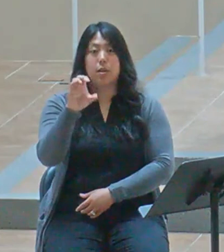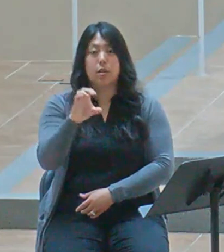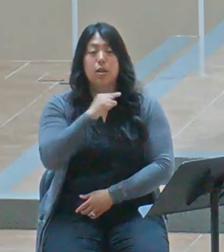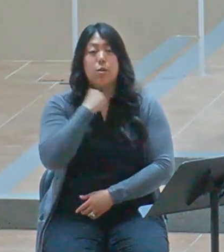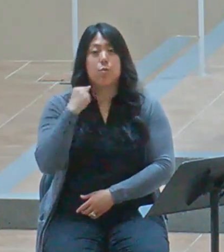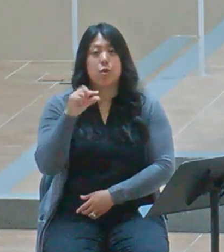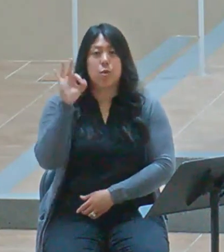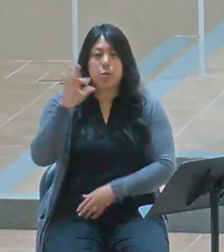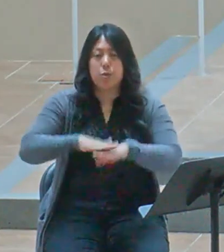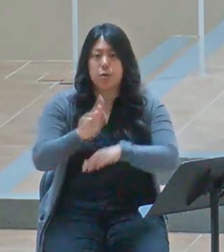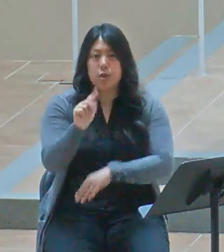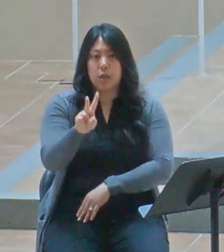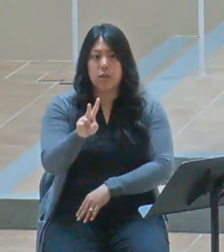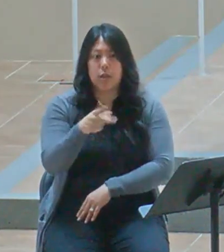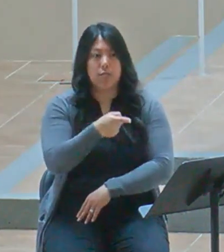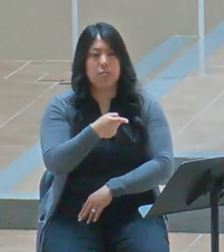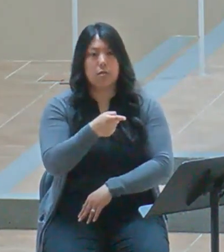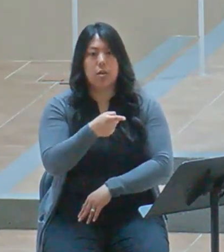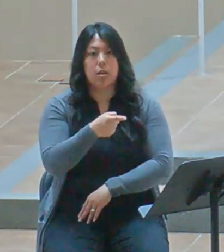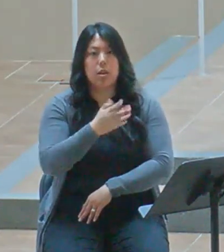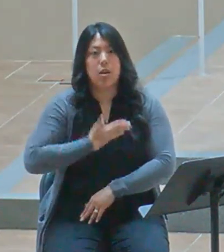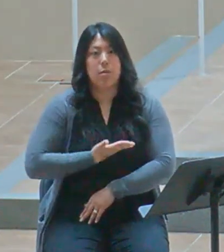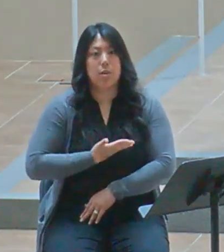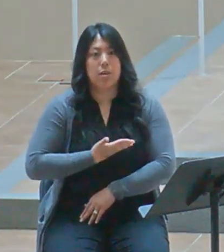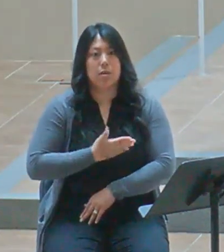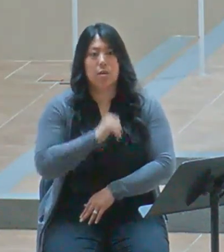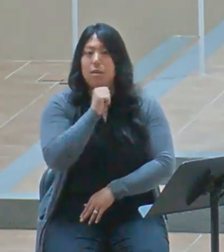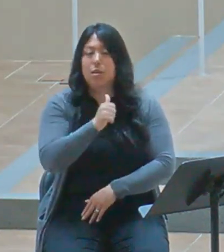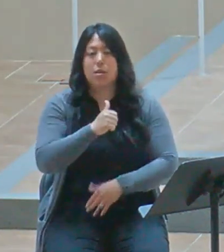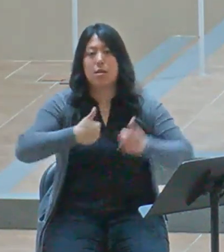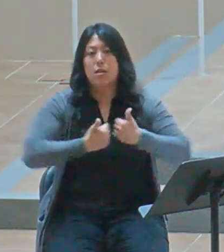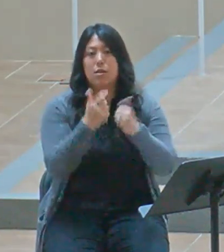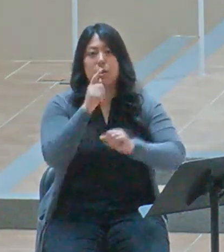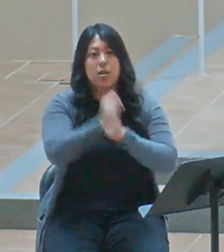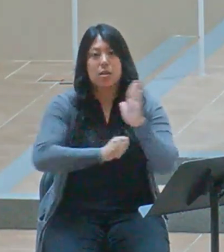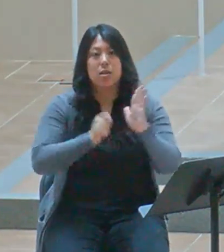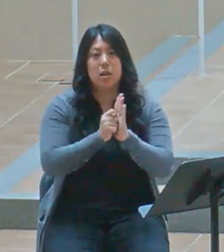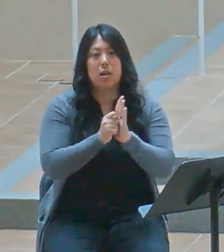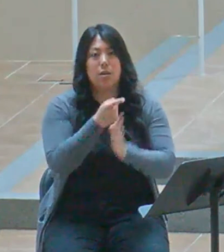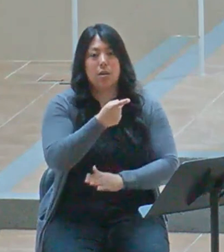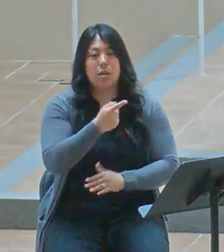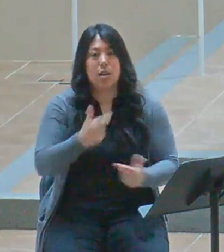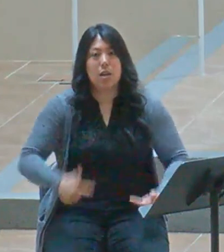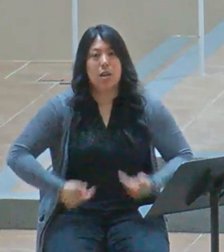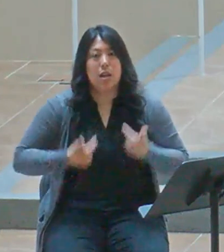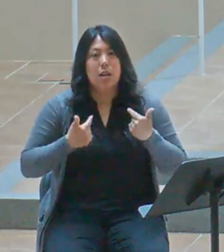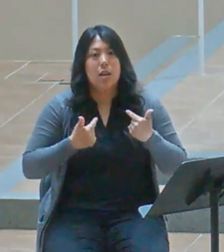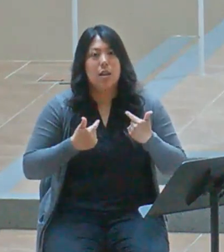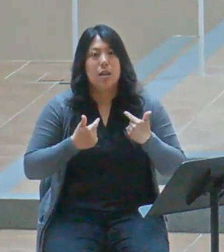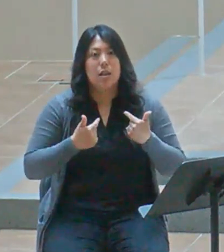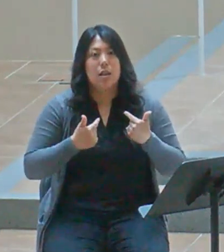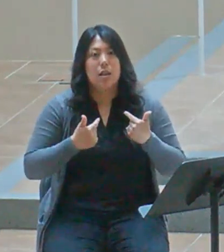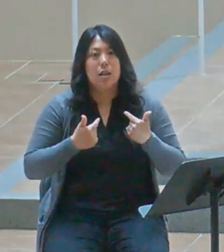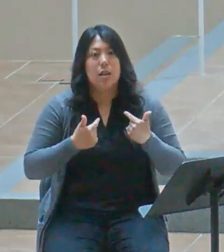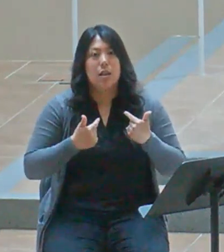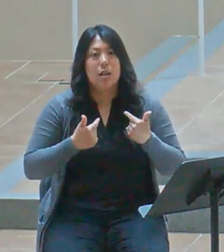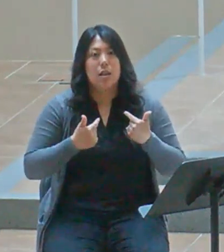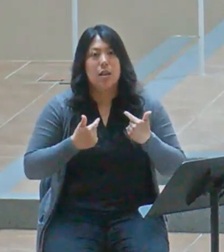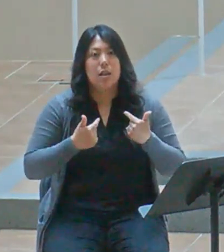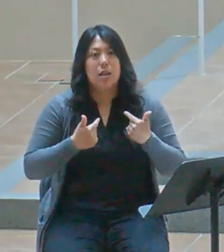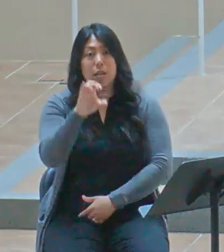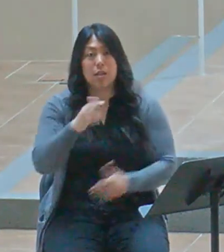and I thought to myself, and he admitted, this isn't the most challenging time for him. He lives a monastic life. But